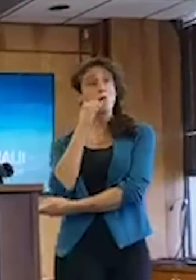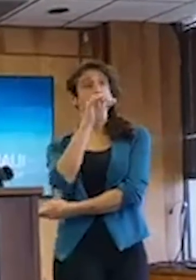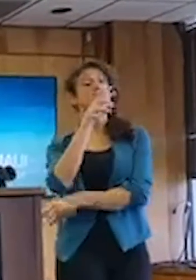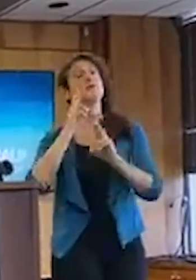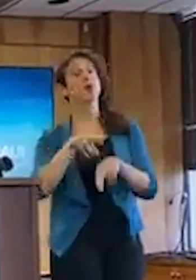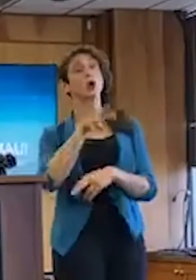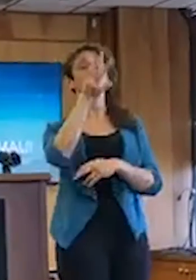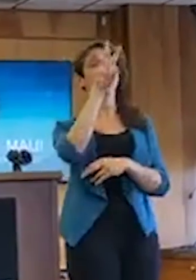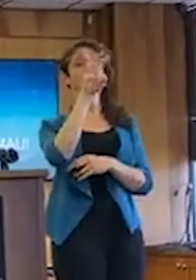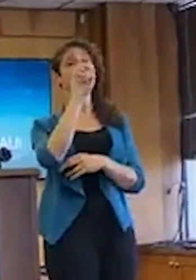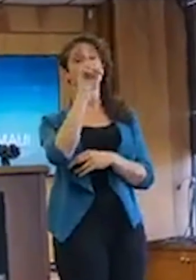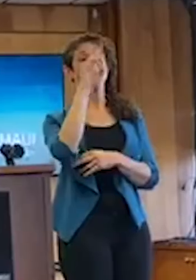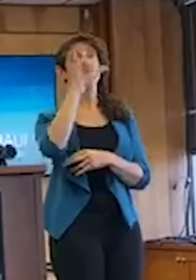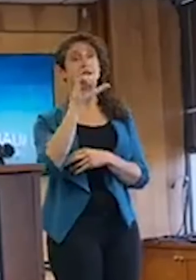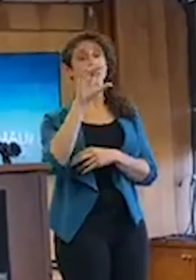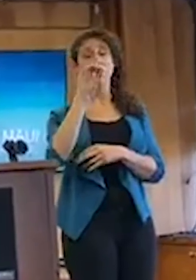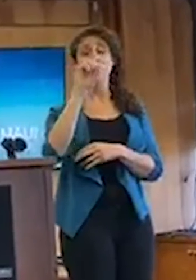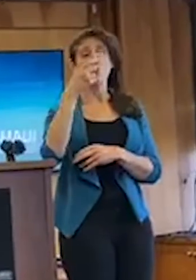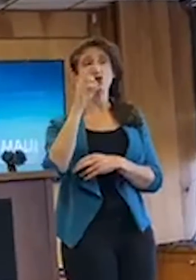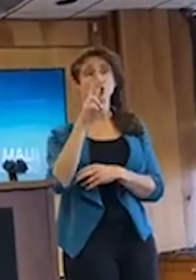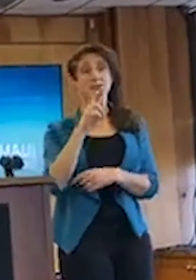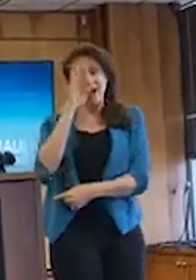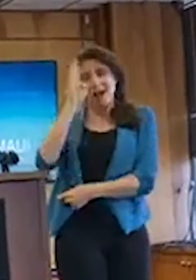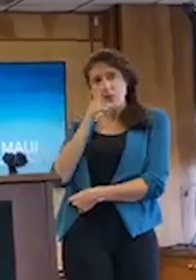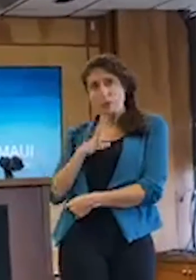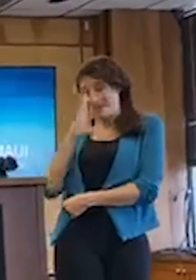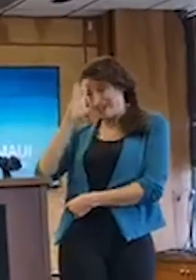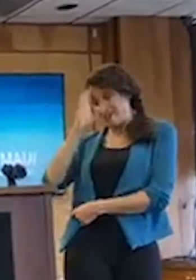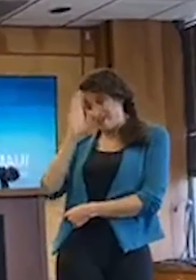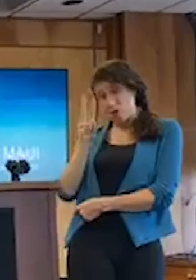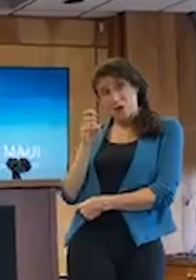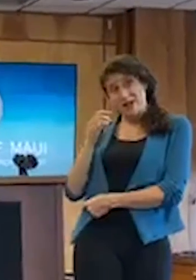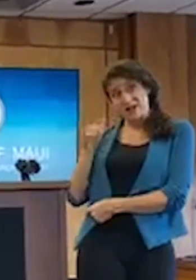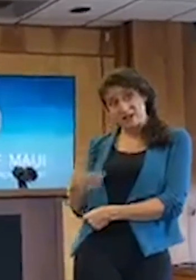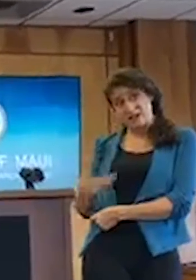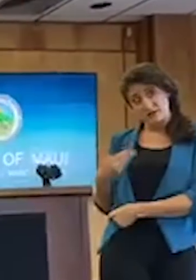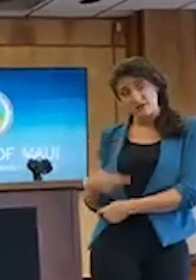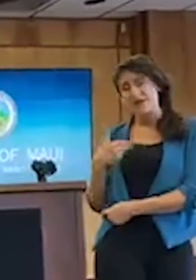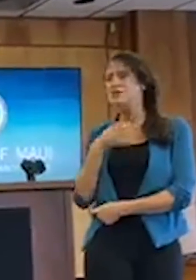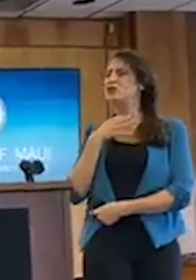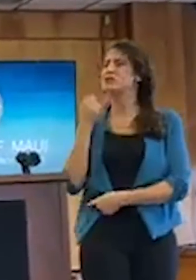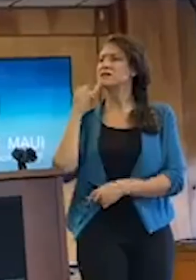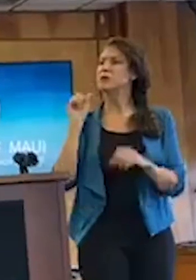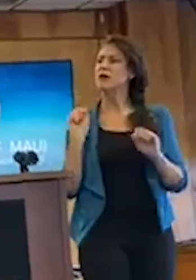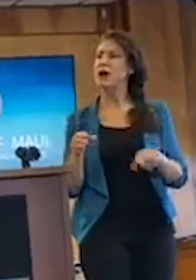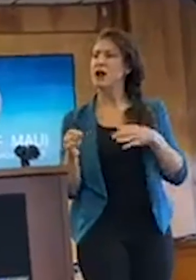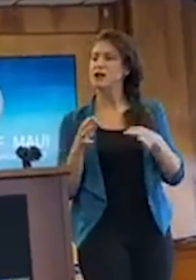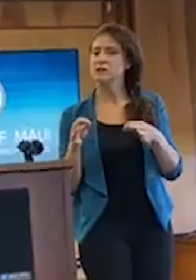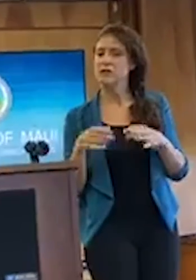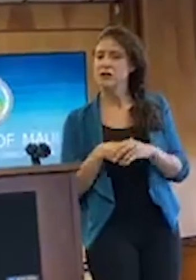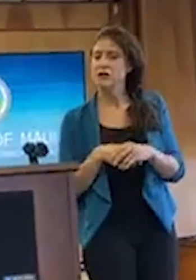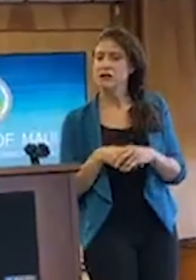please. Thank you, Mayor. I was just wondering if you're able to share what facility that employee who tested positive at Maui